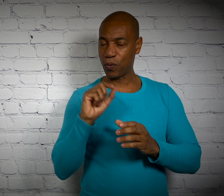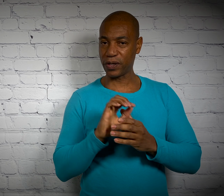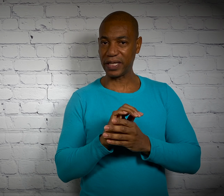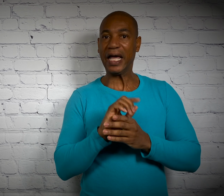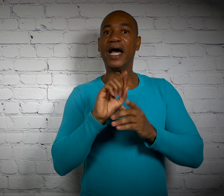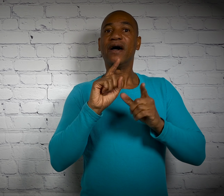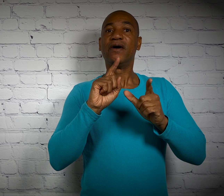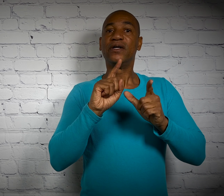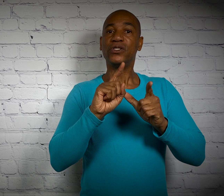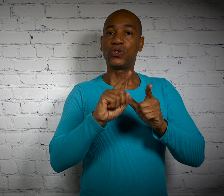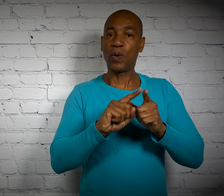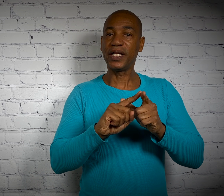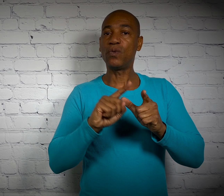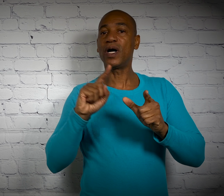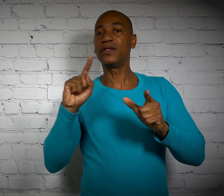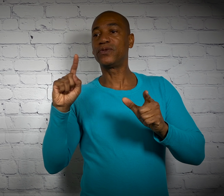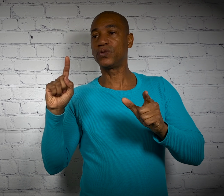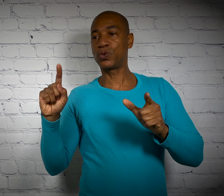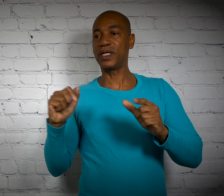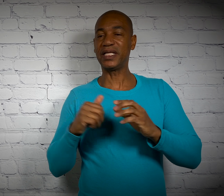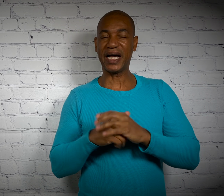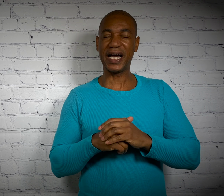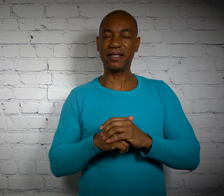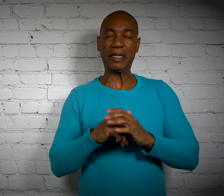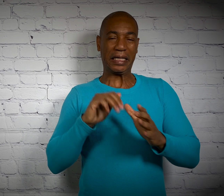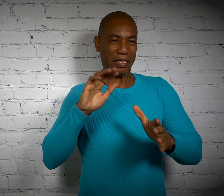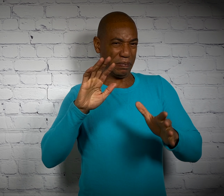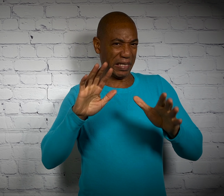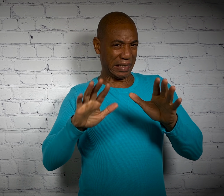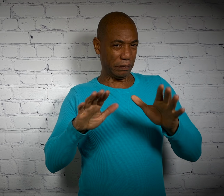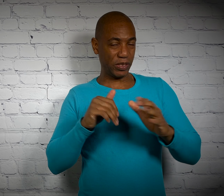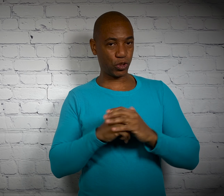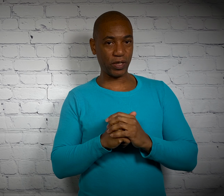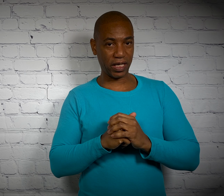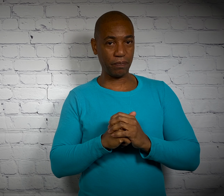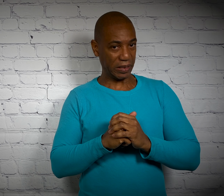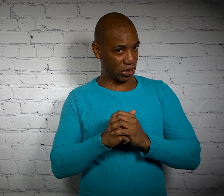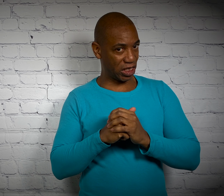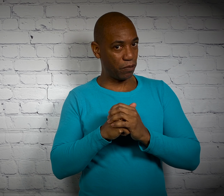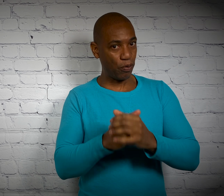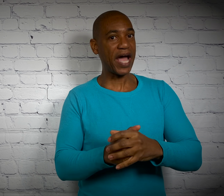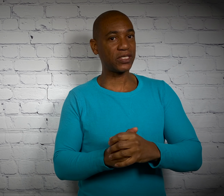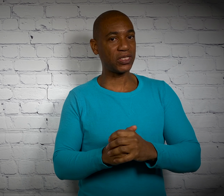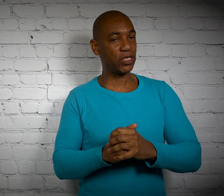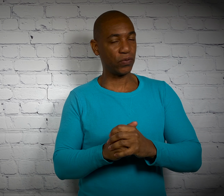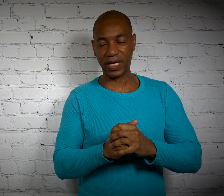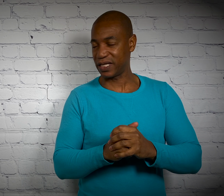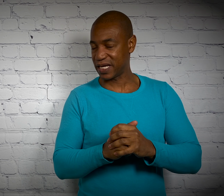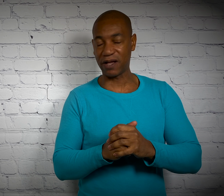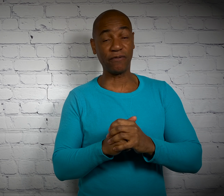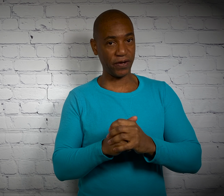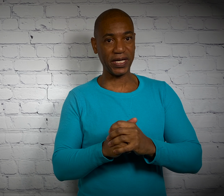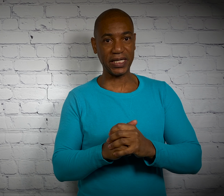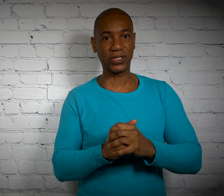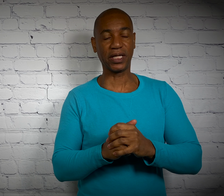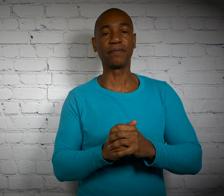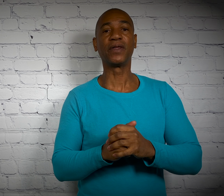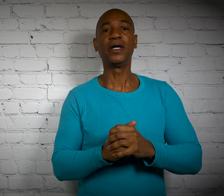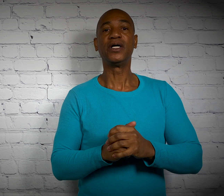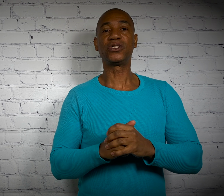warning. 21 through 29 can be a little bit tricky, but just keep practicing. You'll get it down very easily. So let's